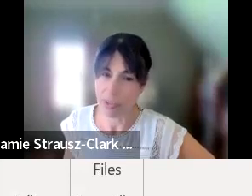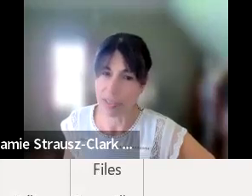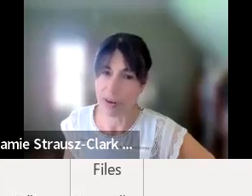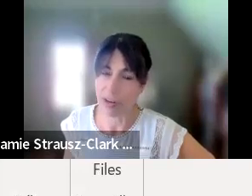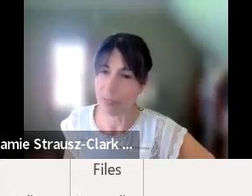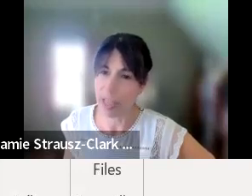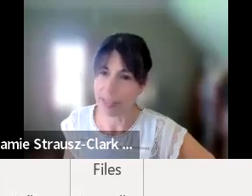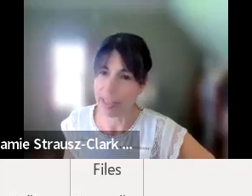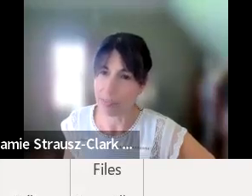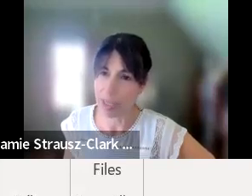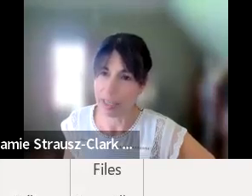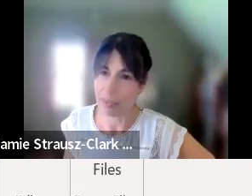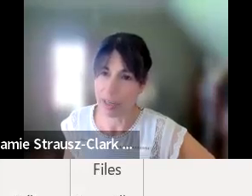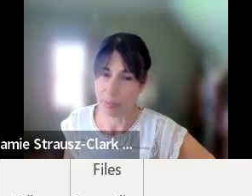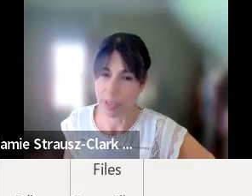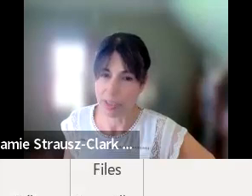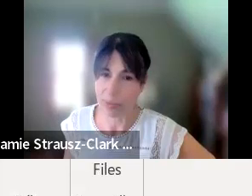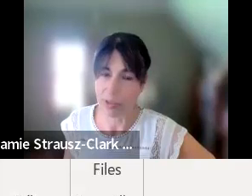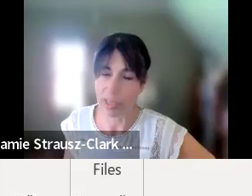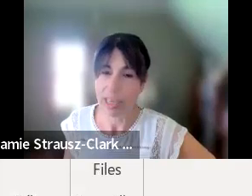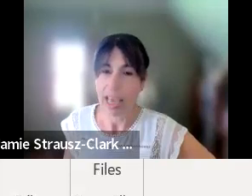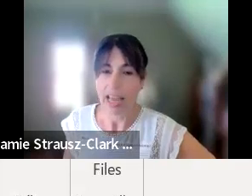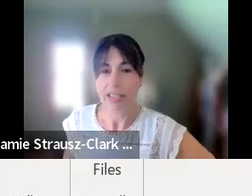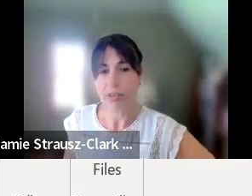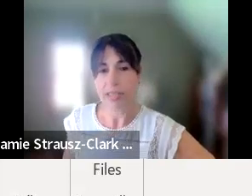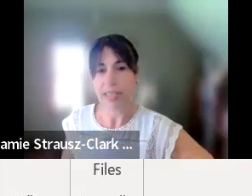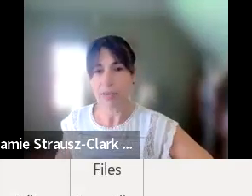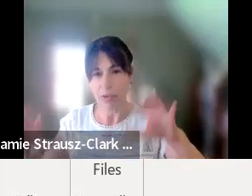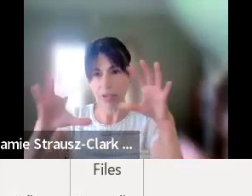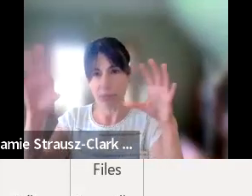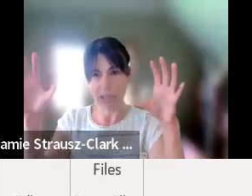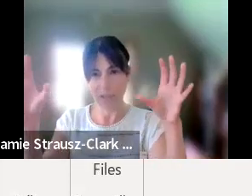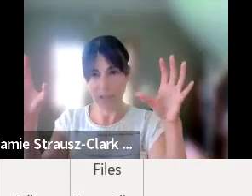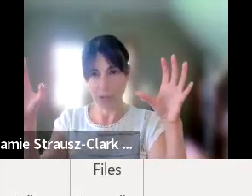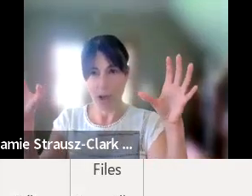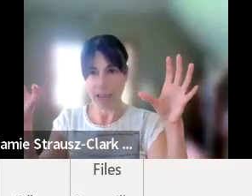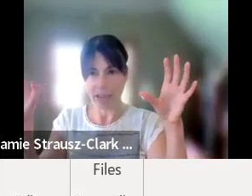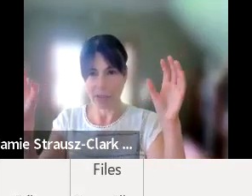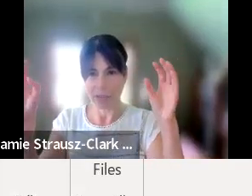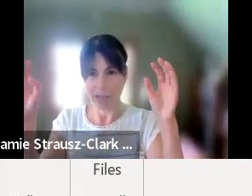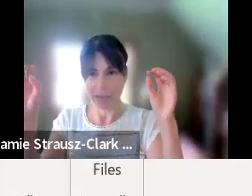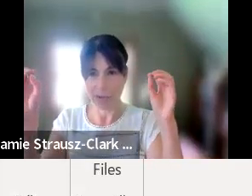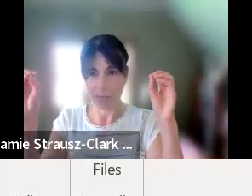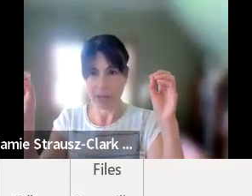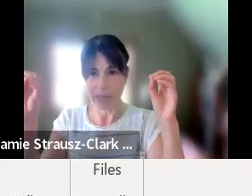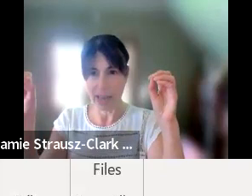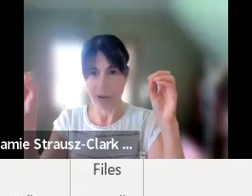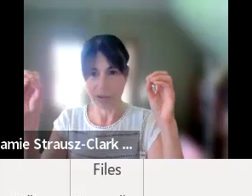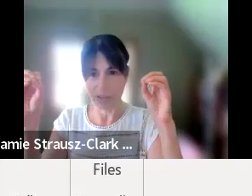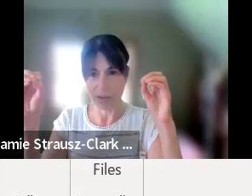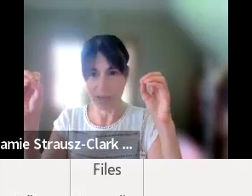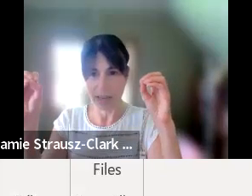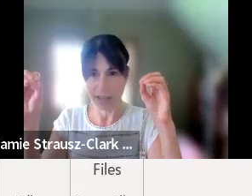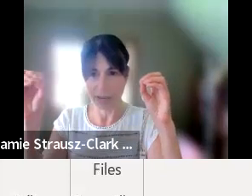funding sources are complex and can be unpredictable. And as you can see, what we're doing by doing this why exercises, we're building